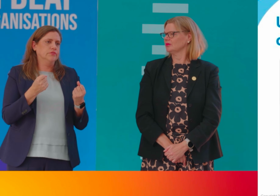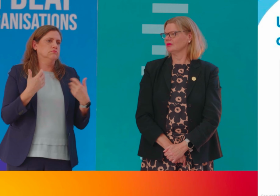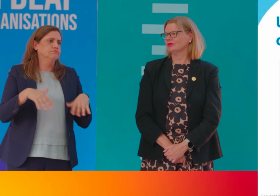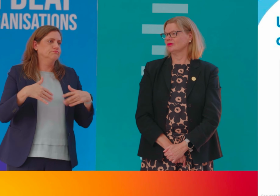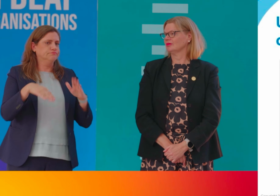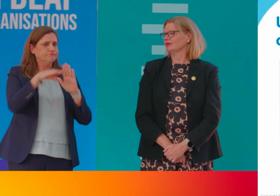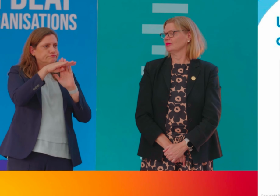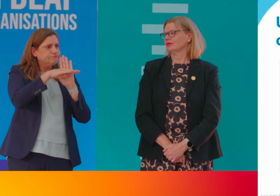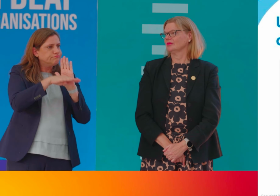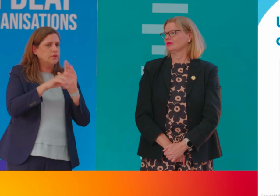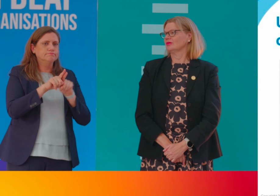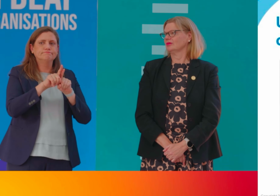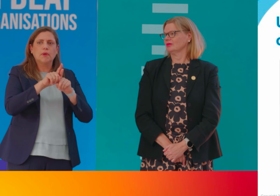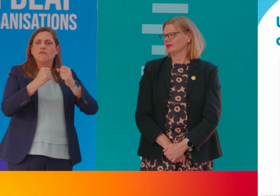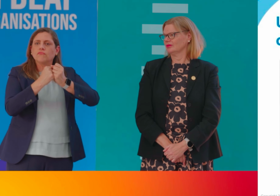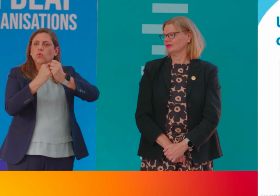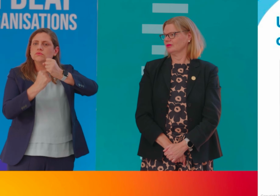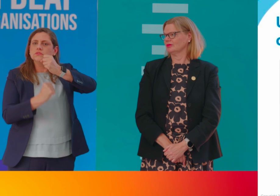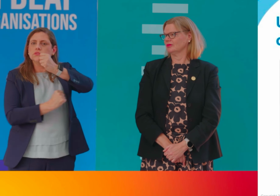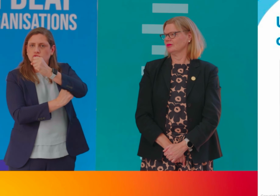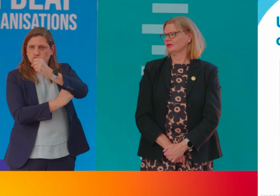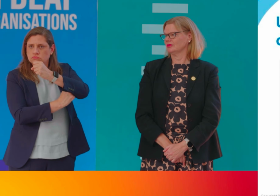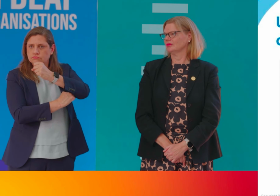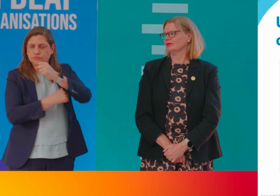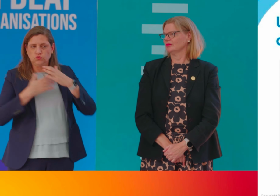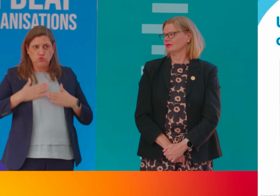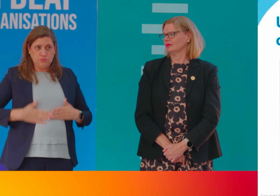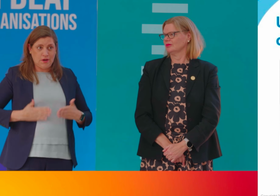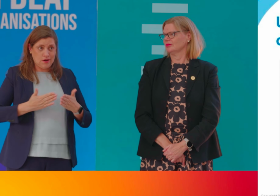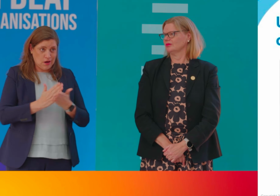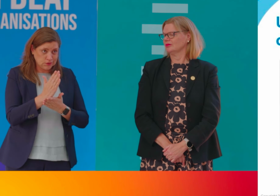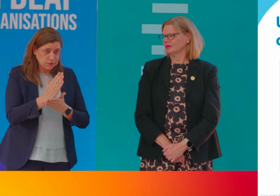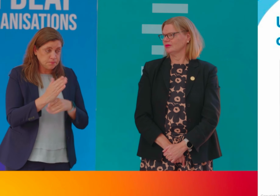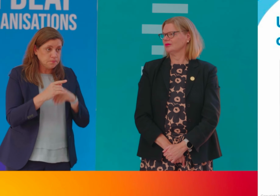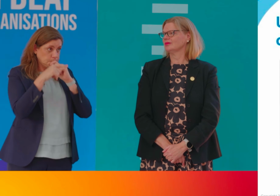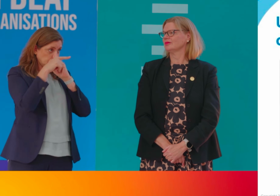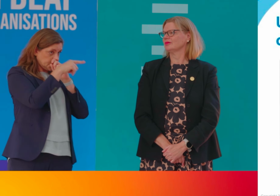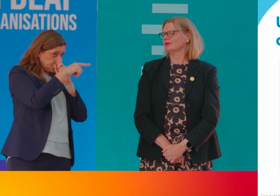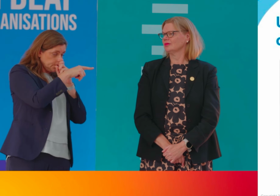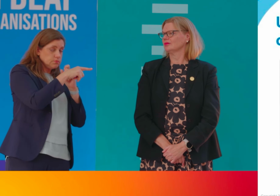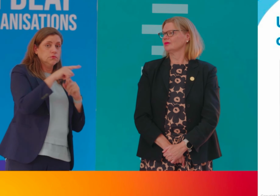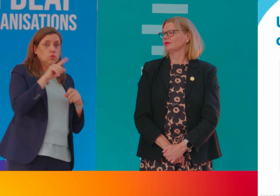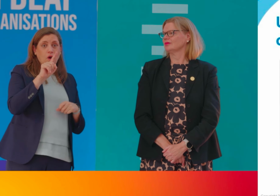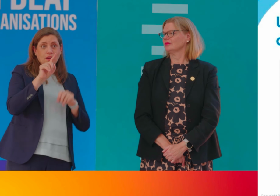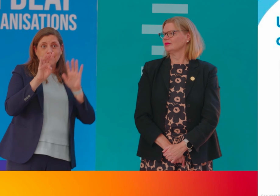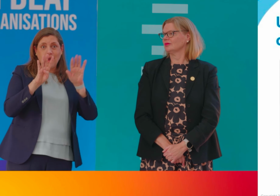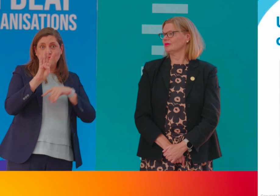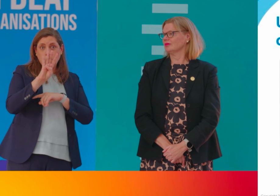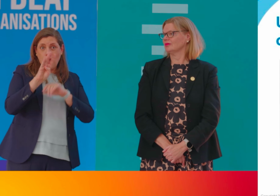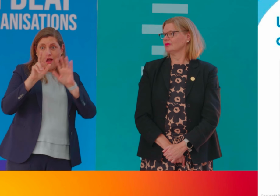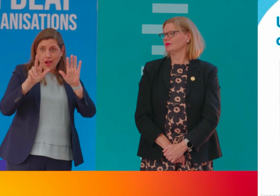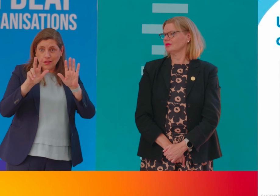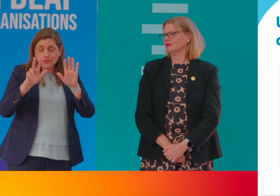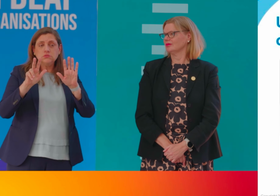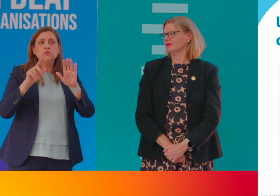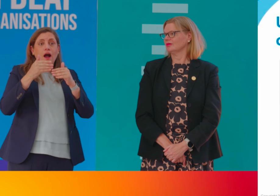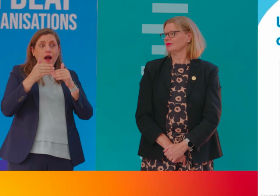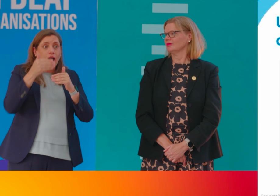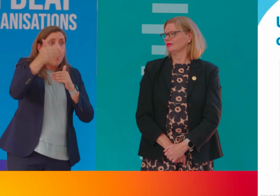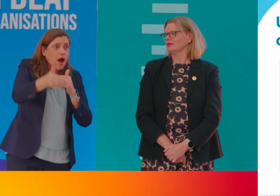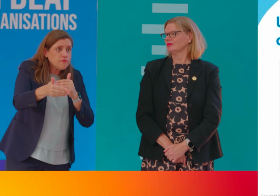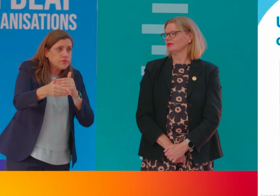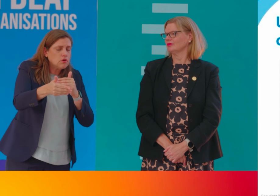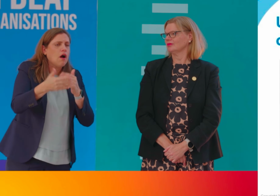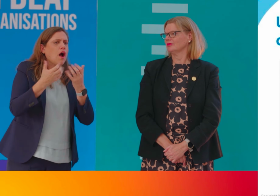And it is from this foundational human rights framework that numerous instruments were developed